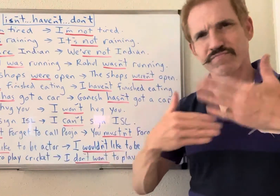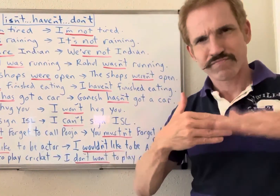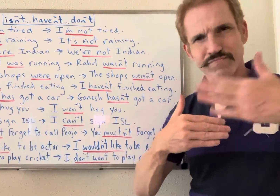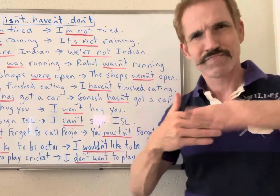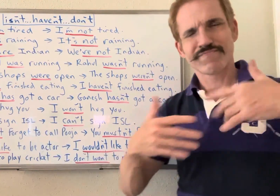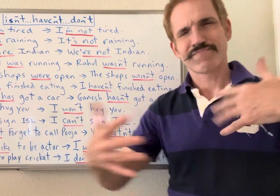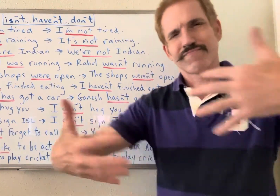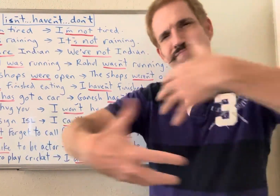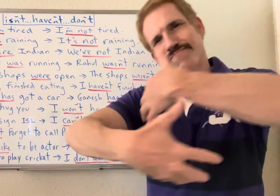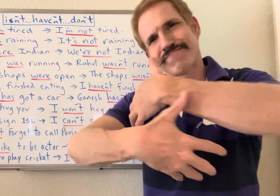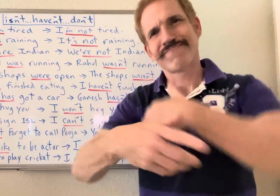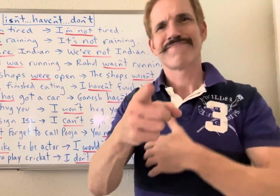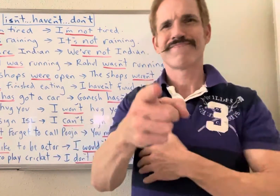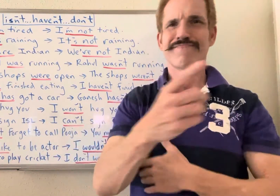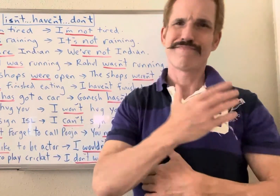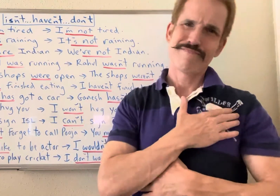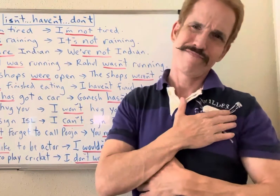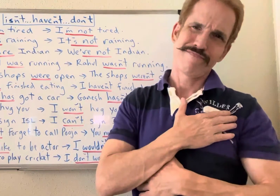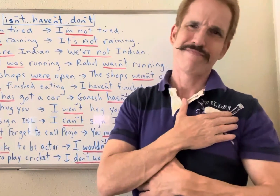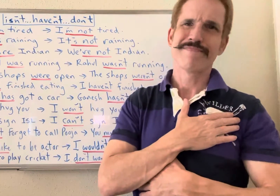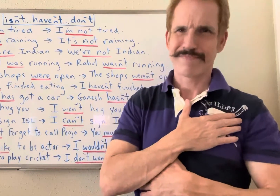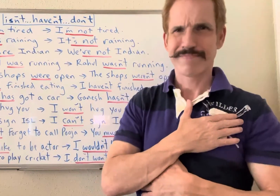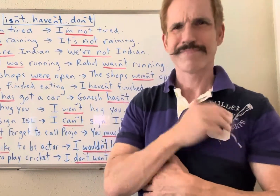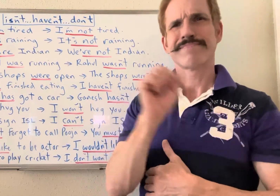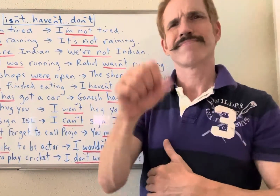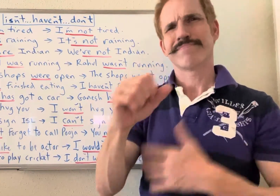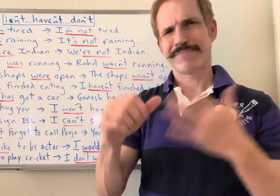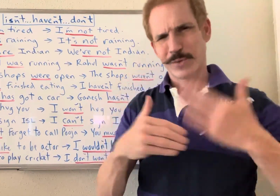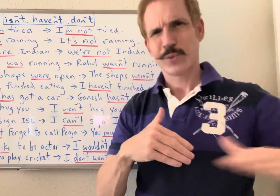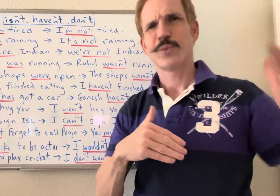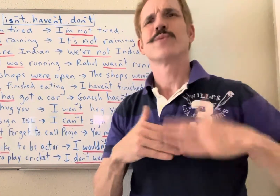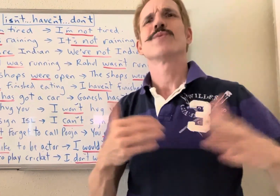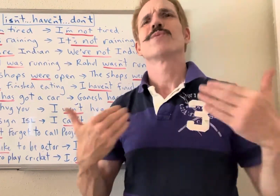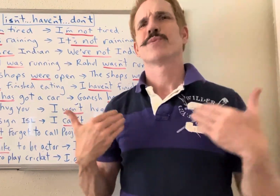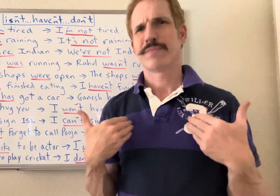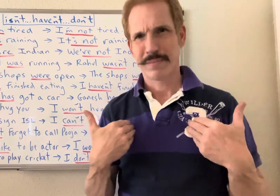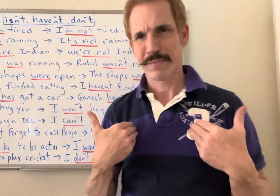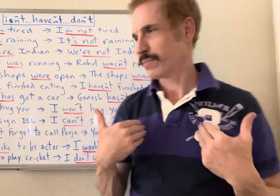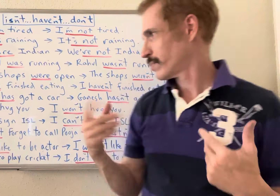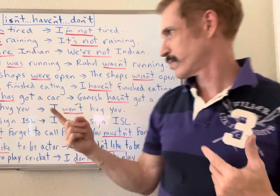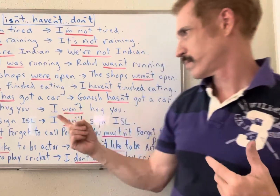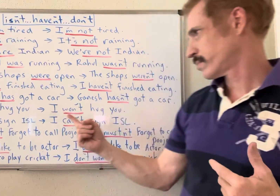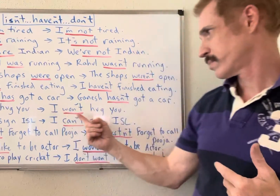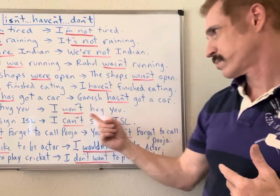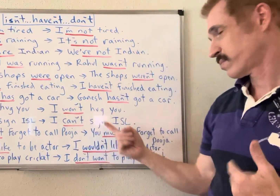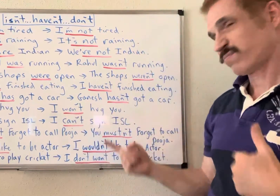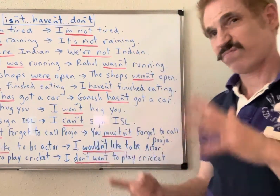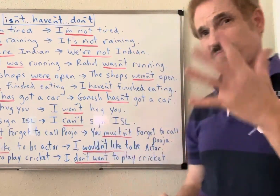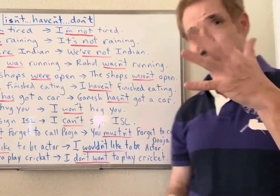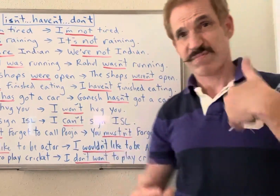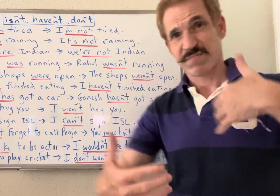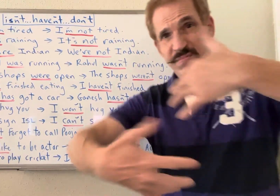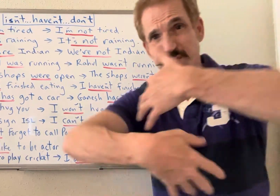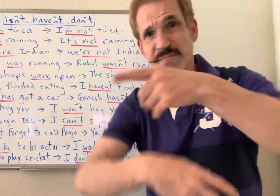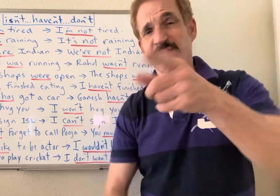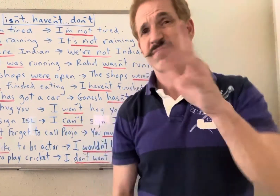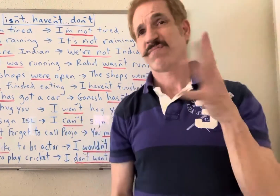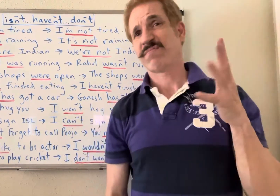your daycare for your child. So let's say they put $5,000 here. That's subject to taxation. I'm